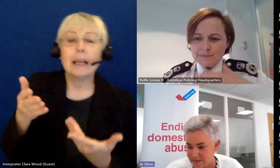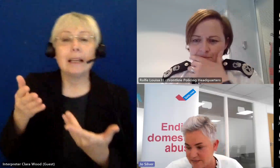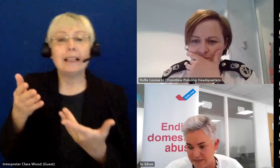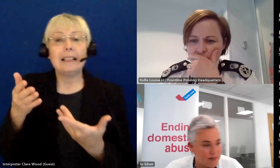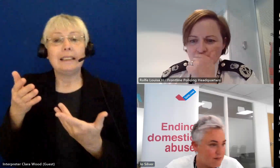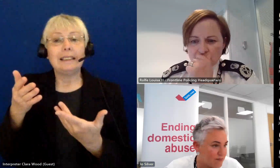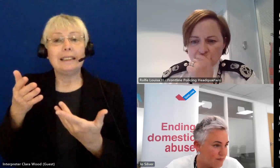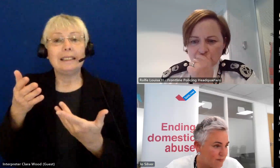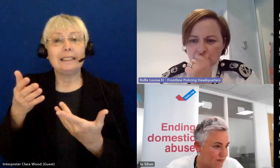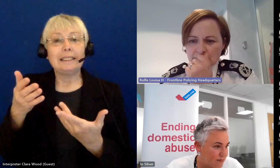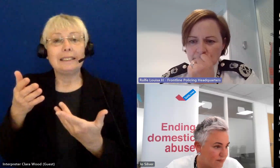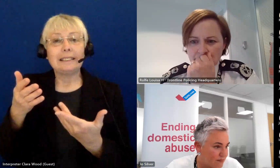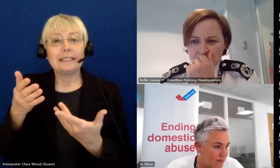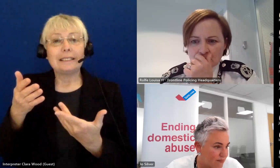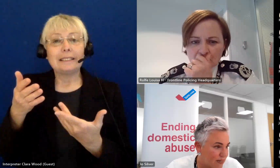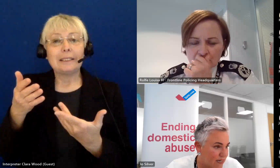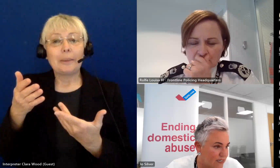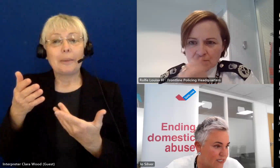Okay.